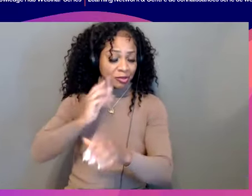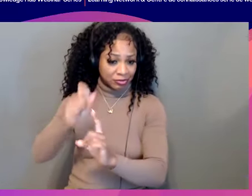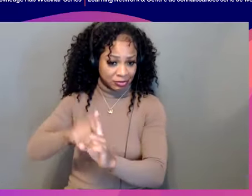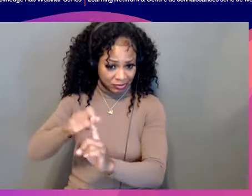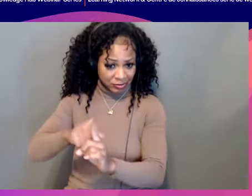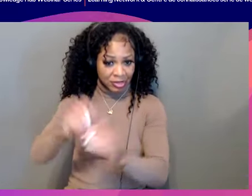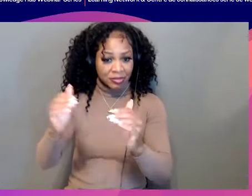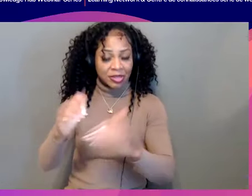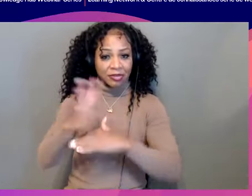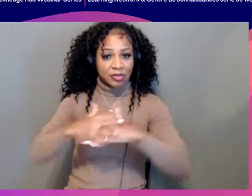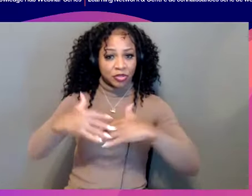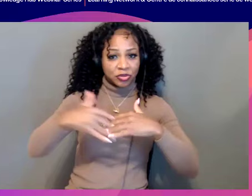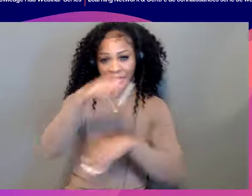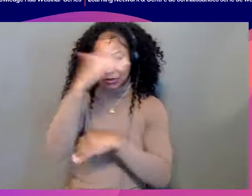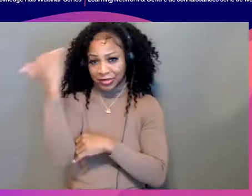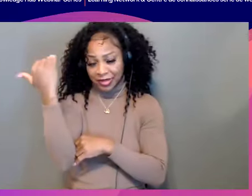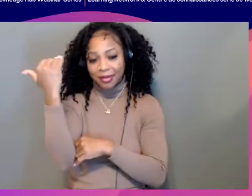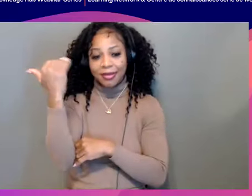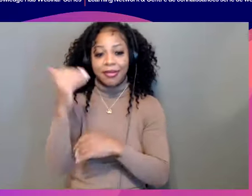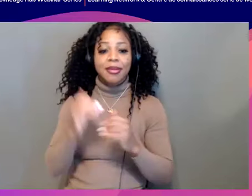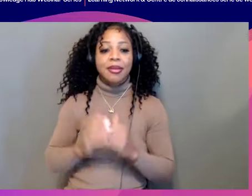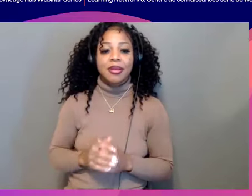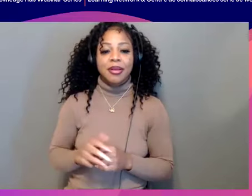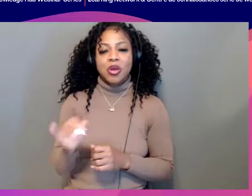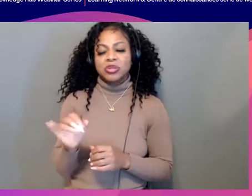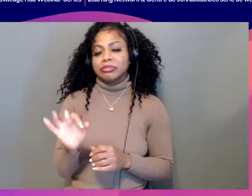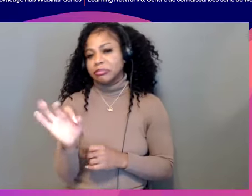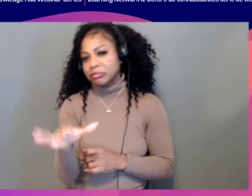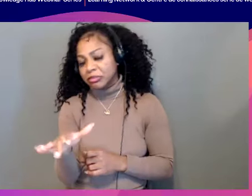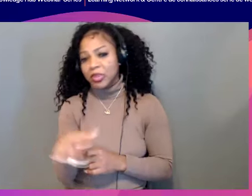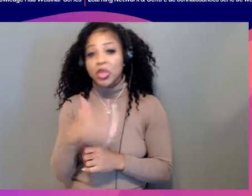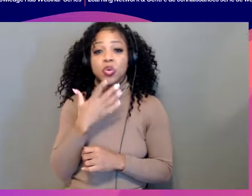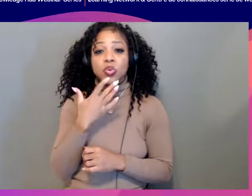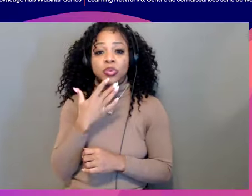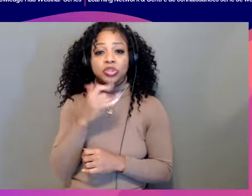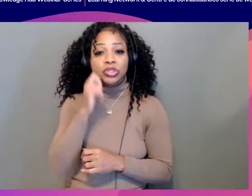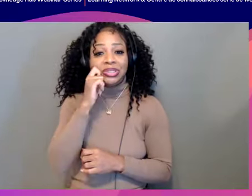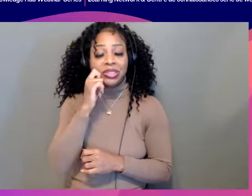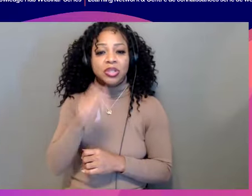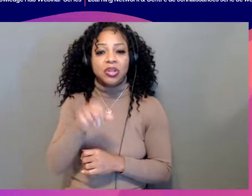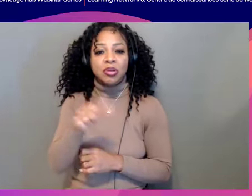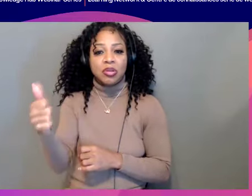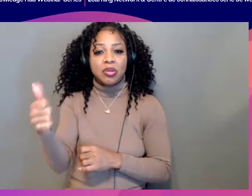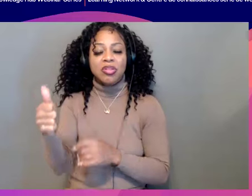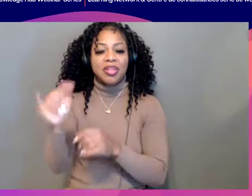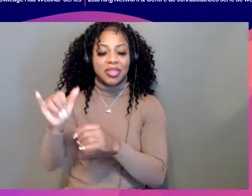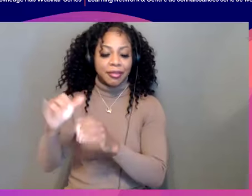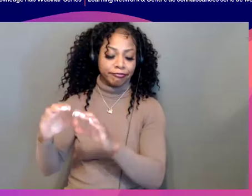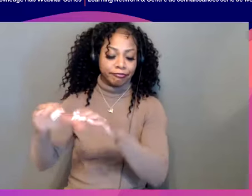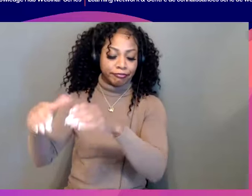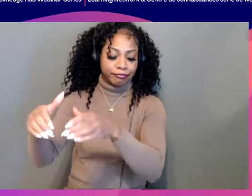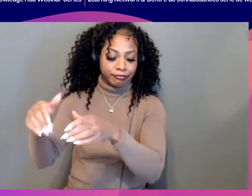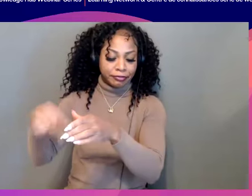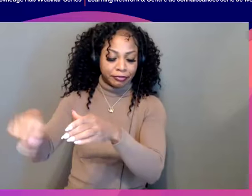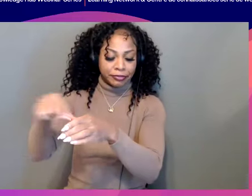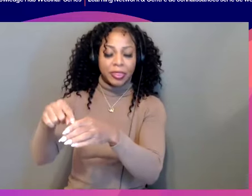by Indigenous and Black respondents. And just a side note, racialized other groups is a category that